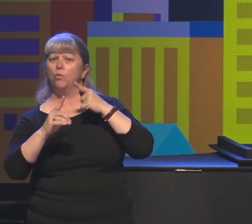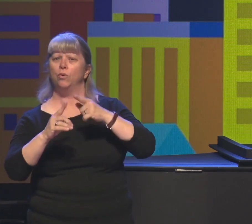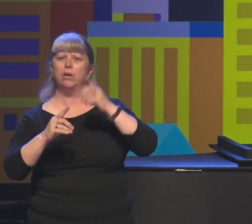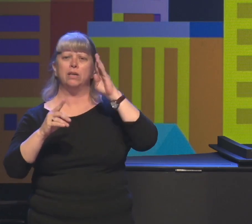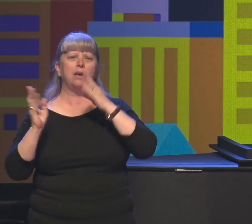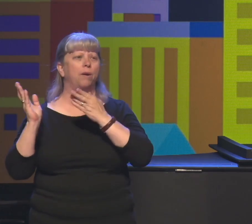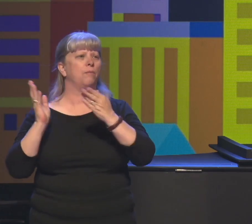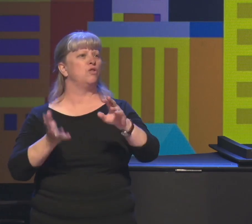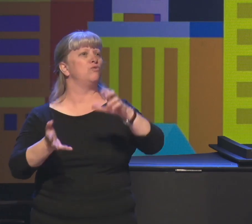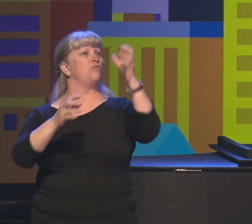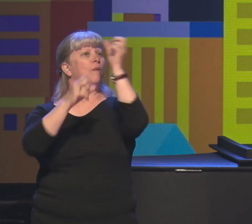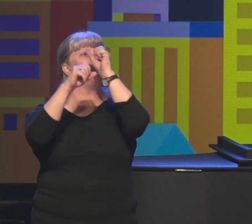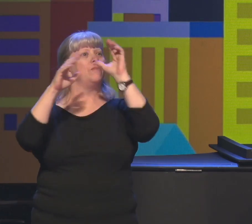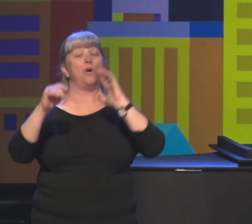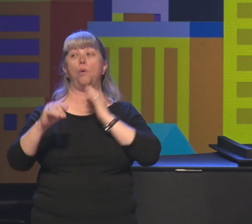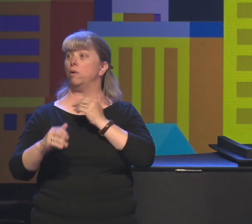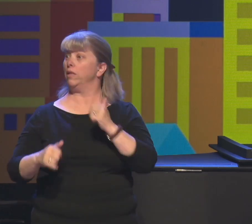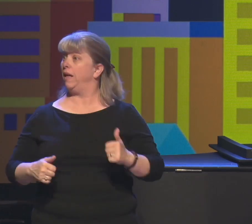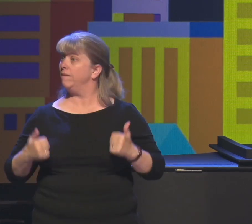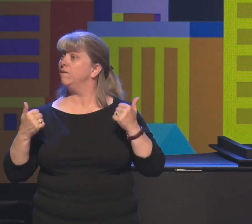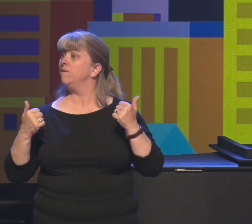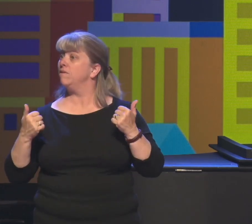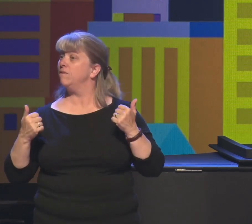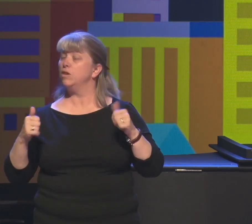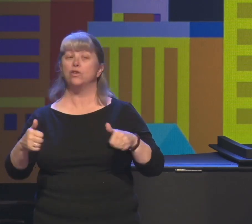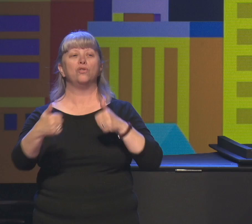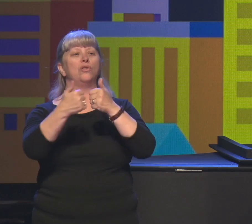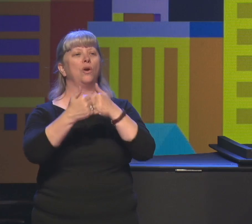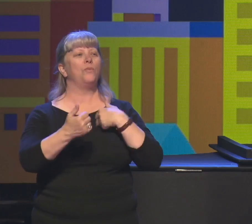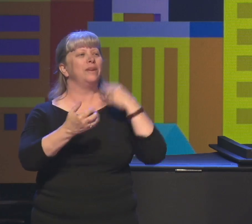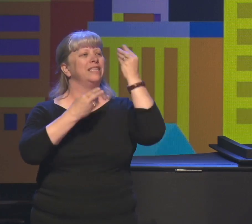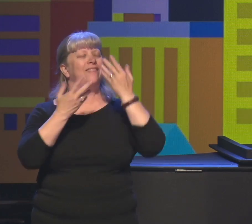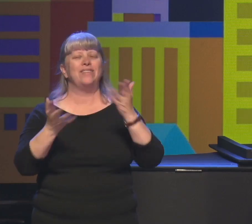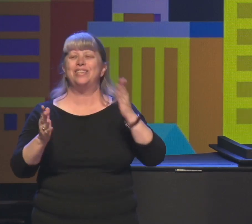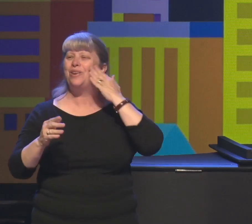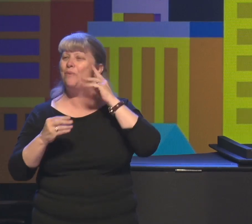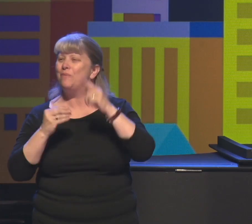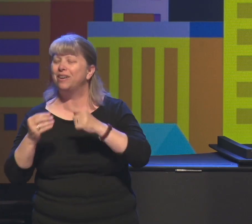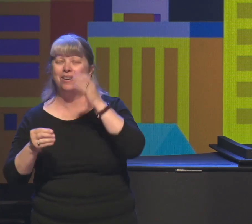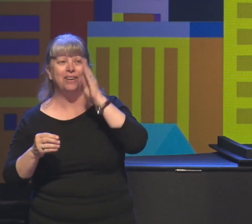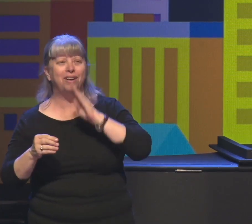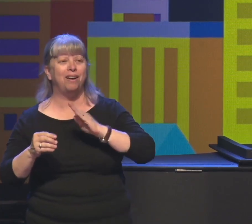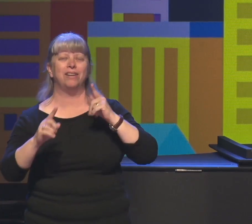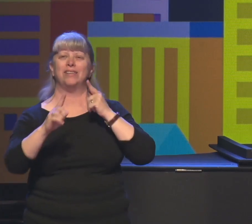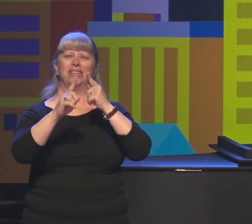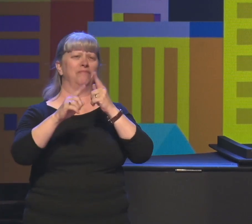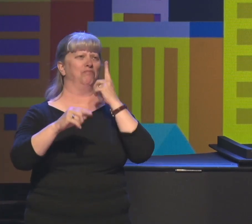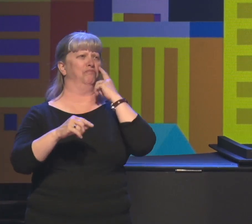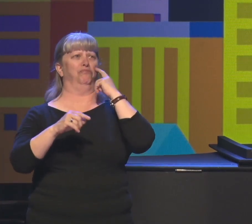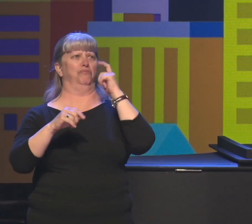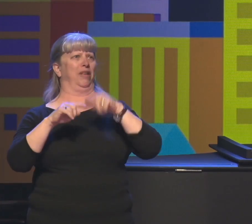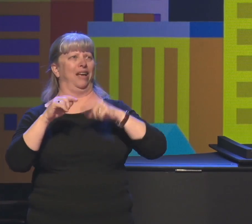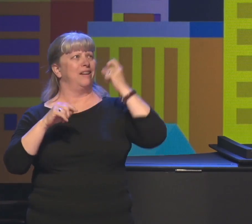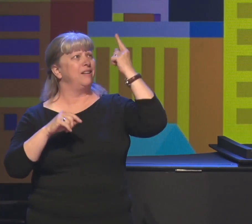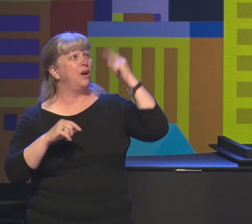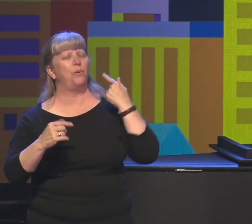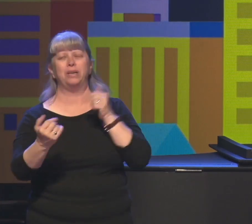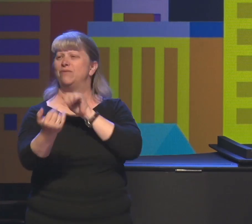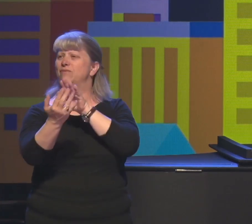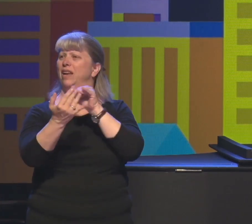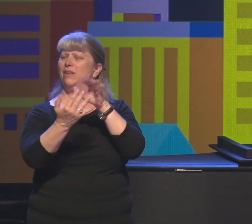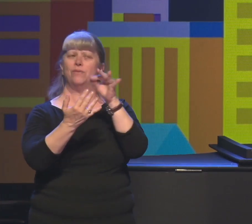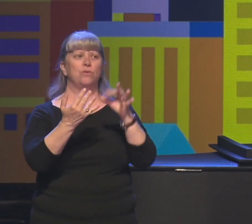brings disruptive visions into our lives to challenge what we think we know about God that's too great a mystery to understand. And we're always faced with a